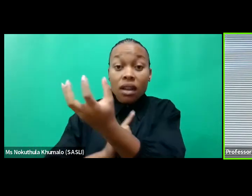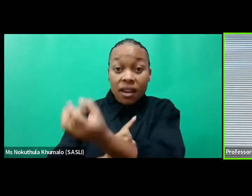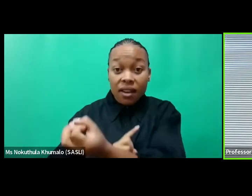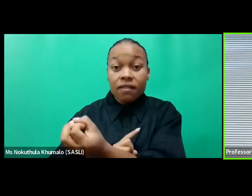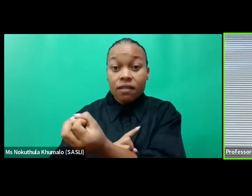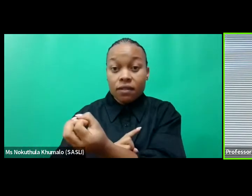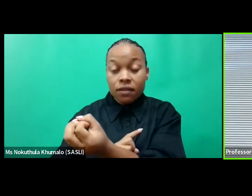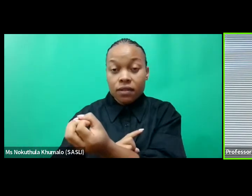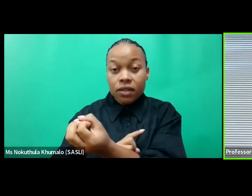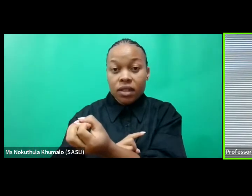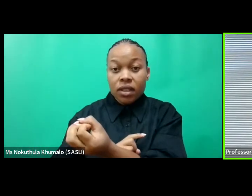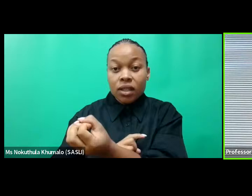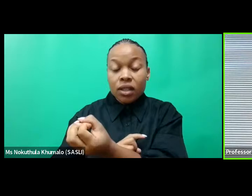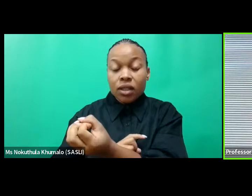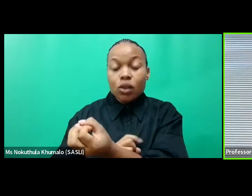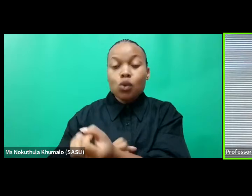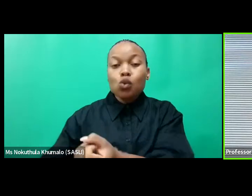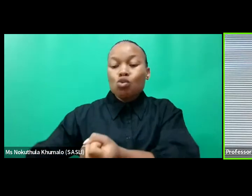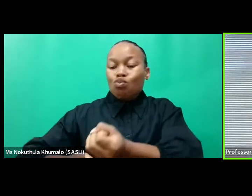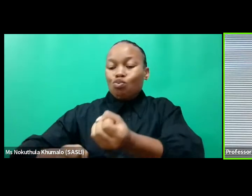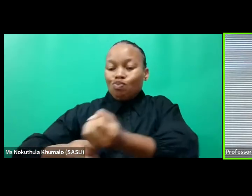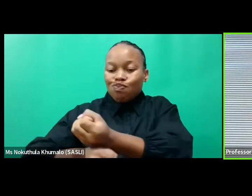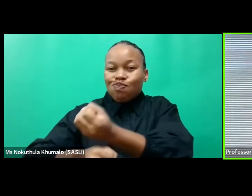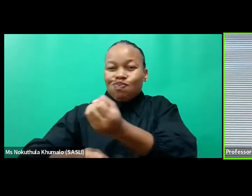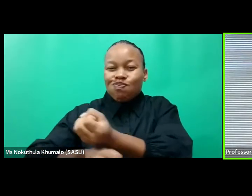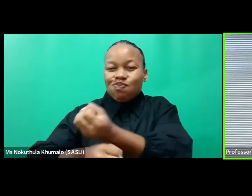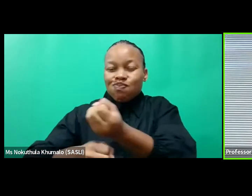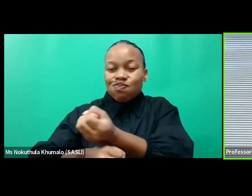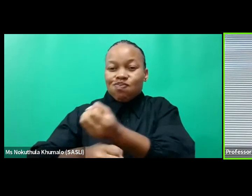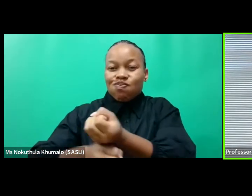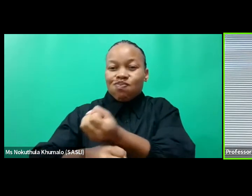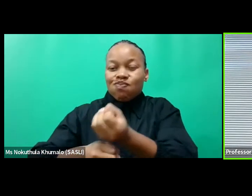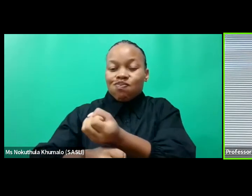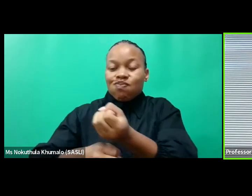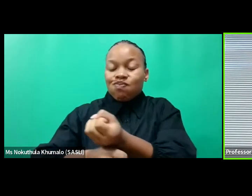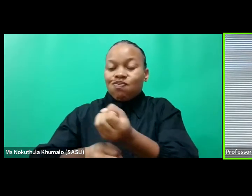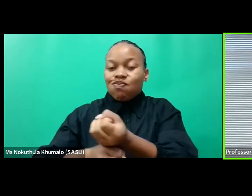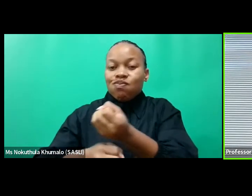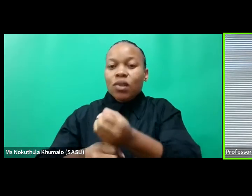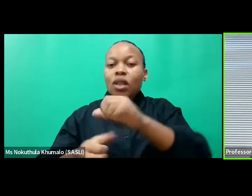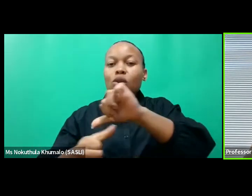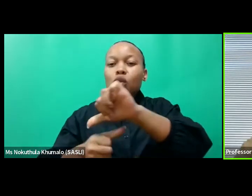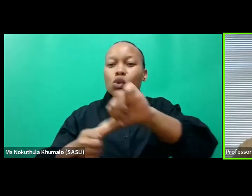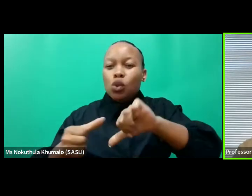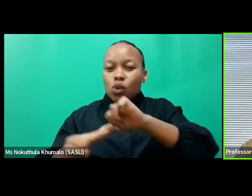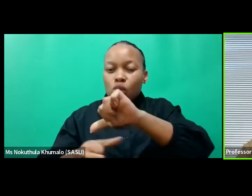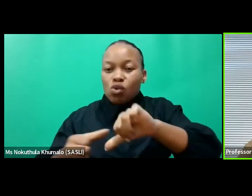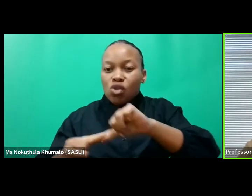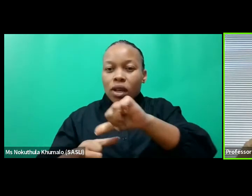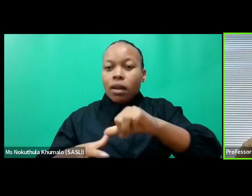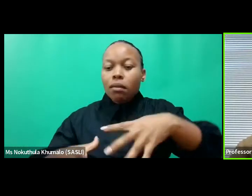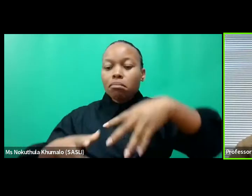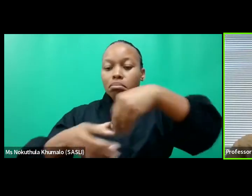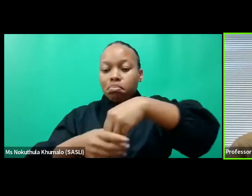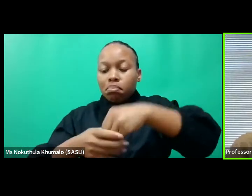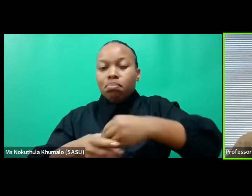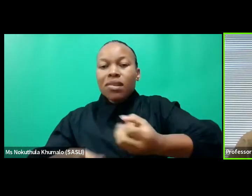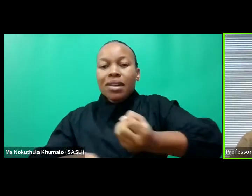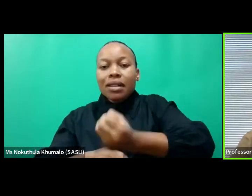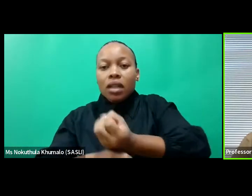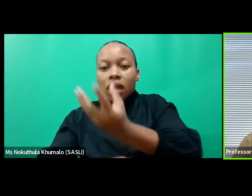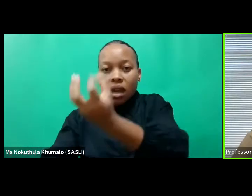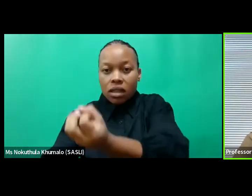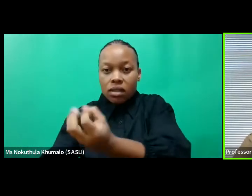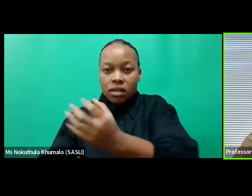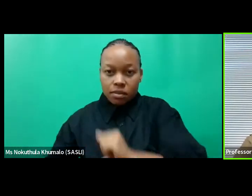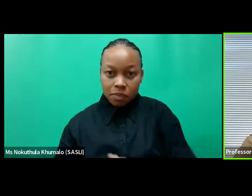or create the possibilities for social mobility. And so if you I mean, that's